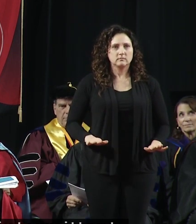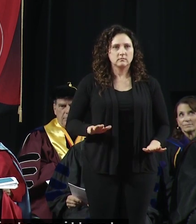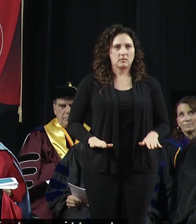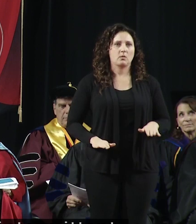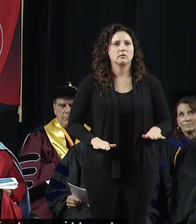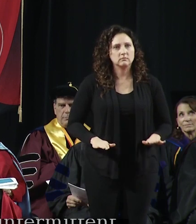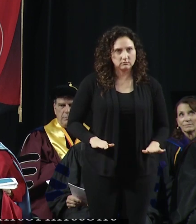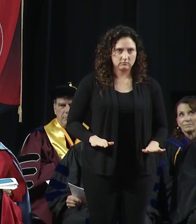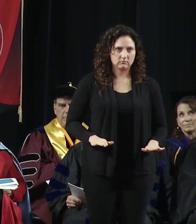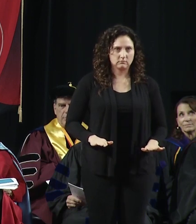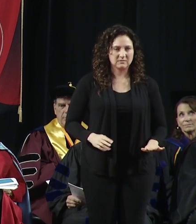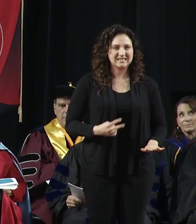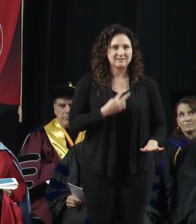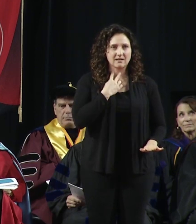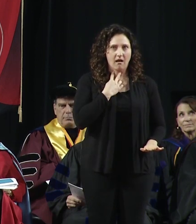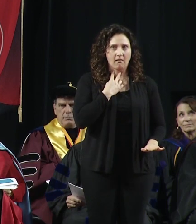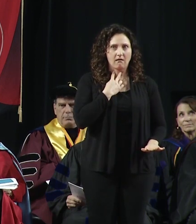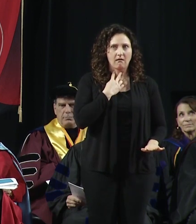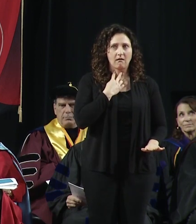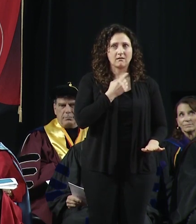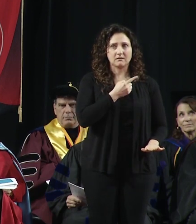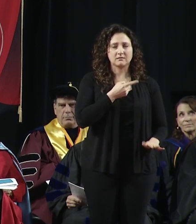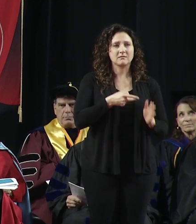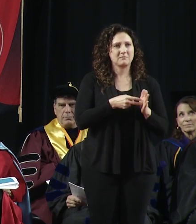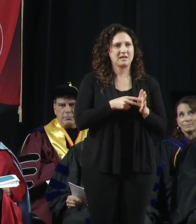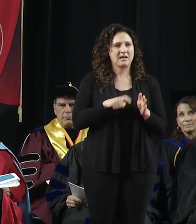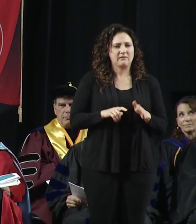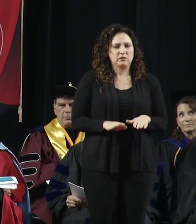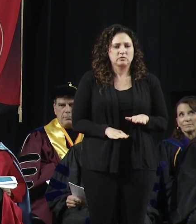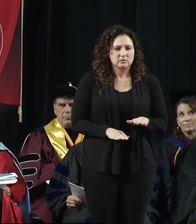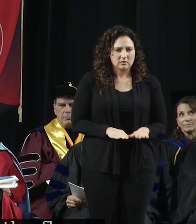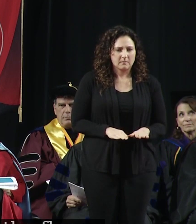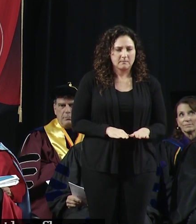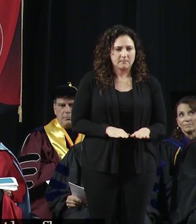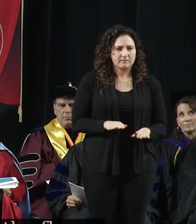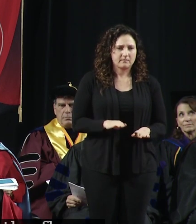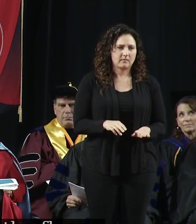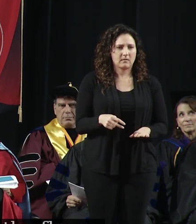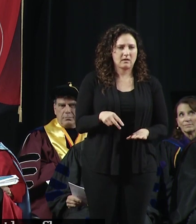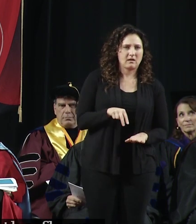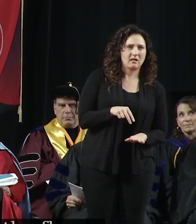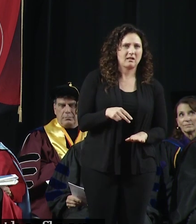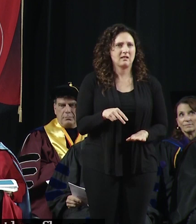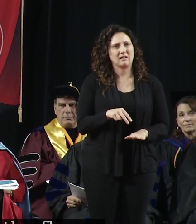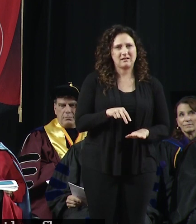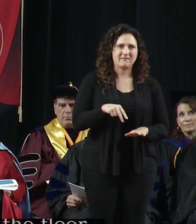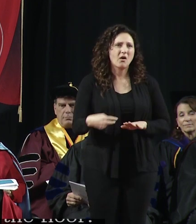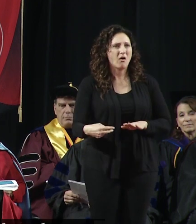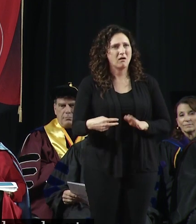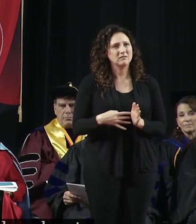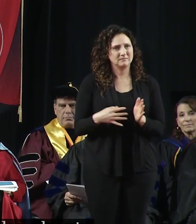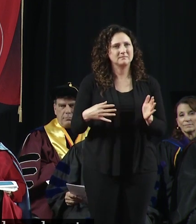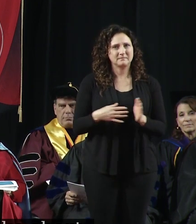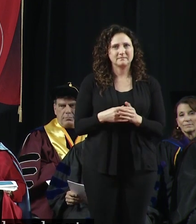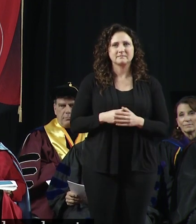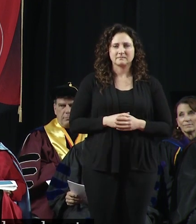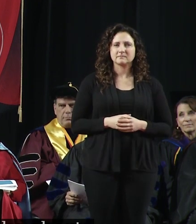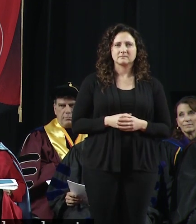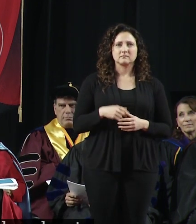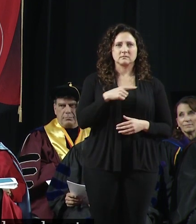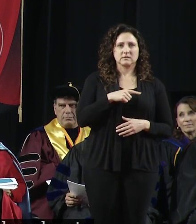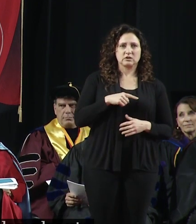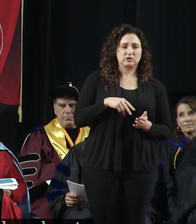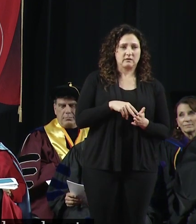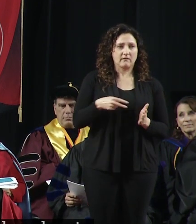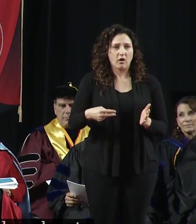walk. This causes her to take short, small steps, lose her balance, and occasionally fall. Although she may